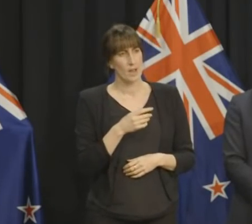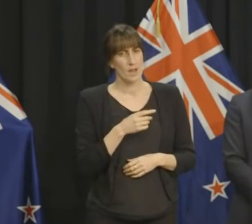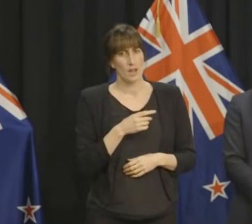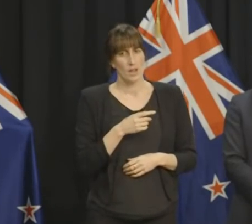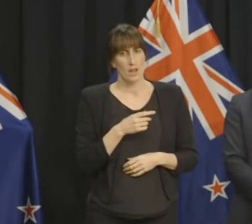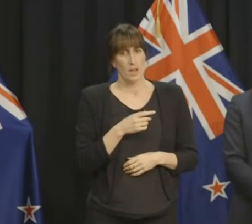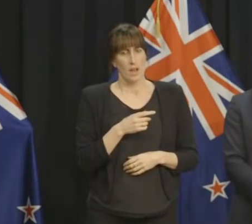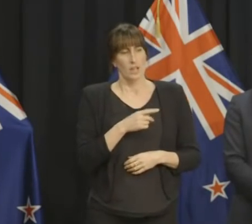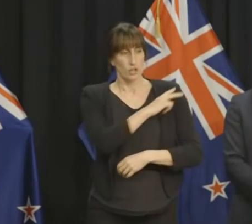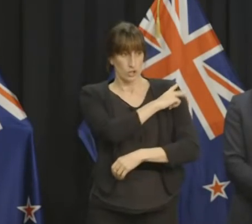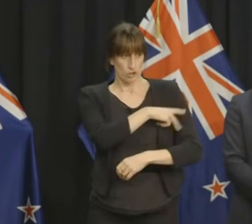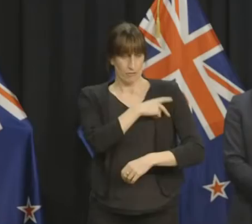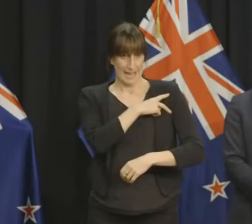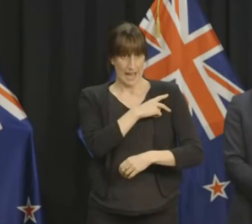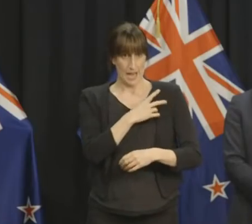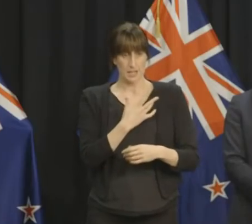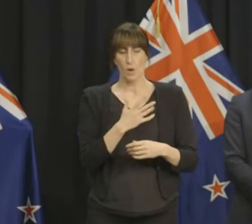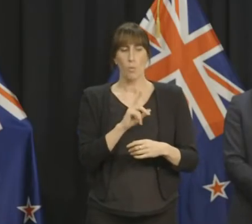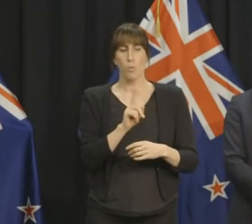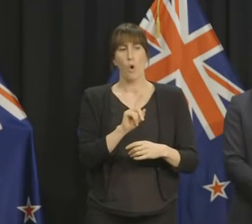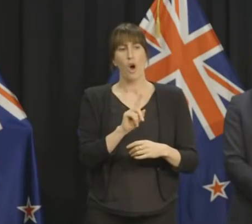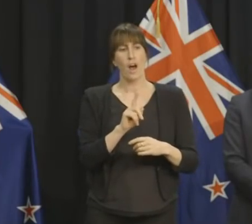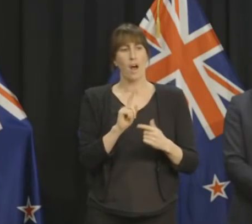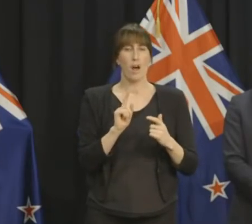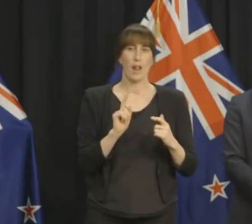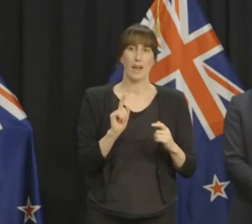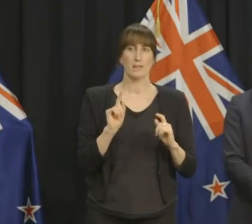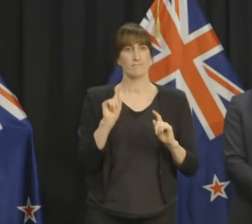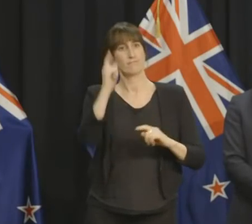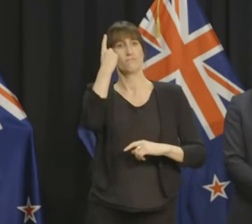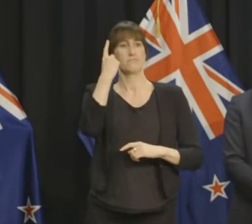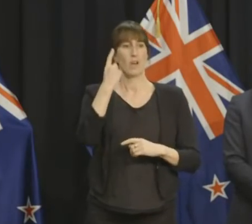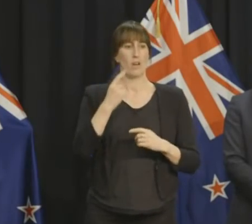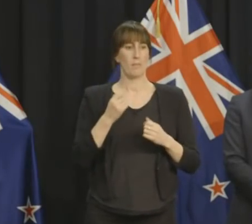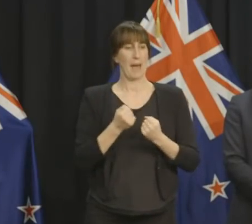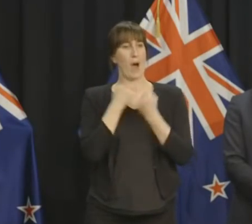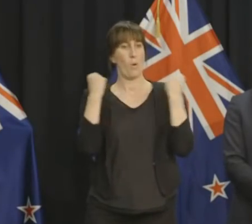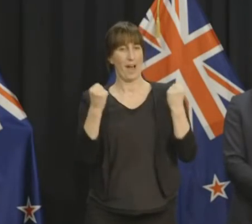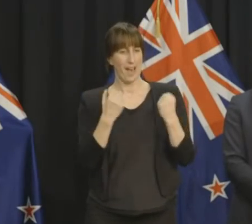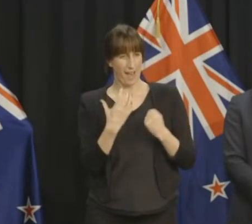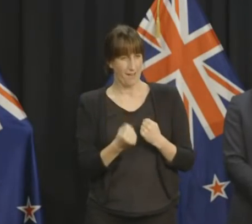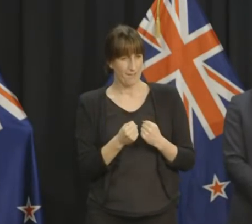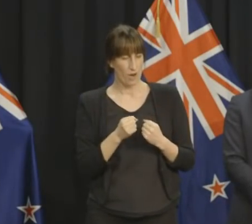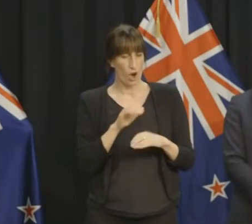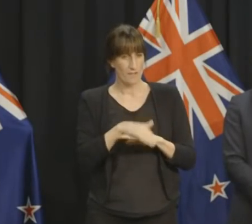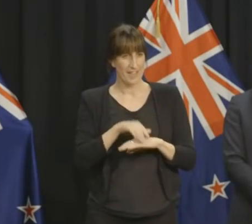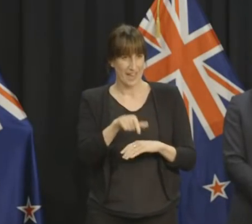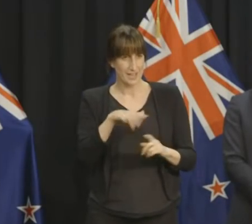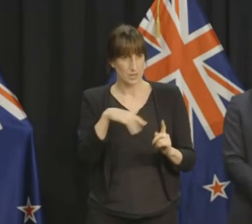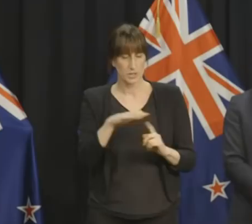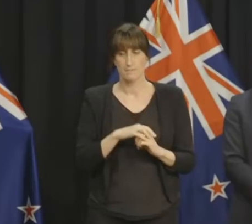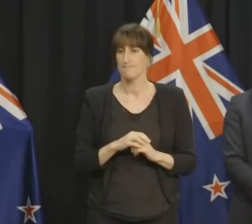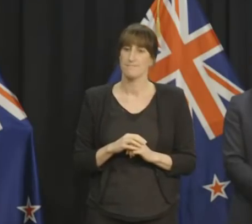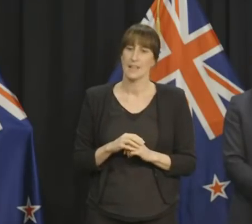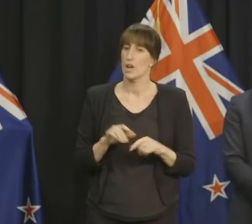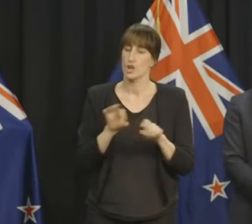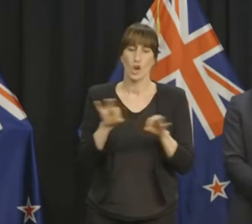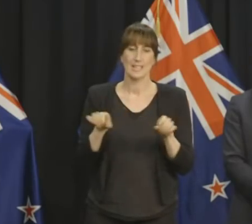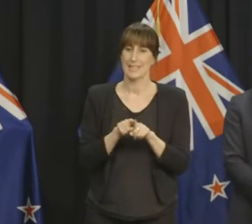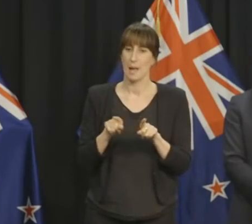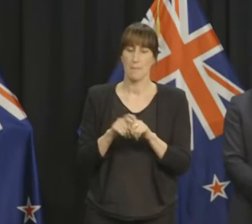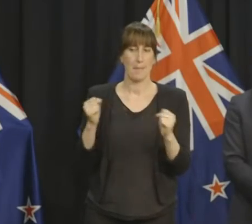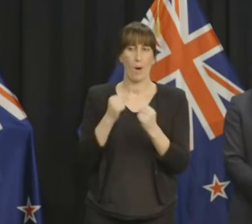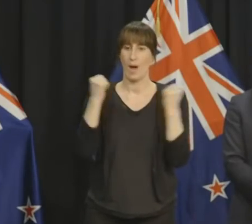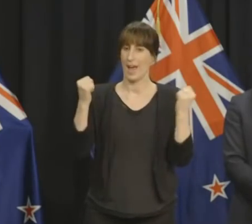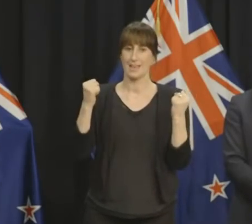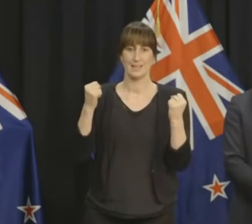other people into play? What powers they have in that moment to apprehend and detain or whatever? They don't have the powers of policing to apprehend, but they